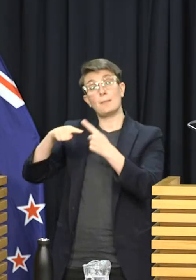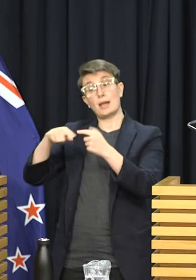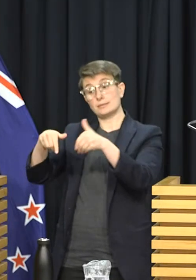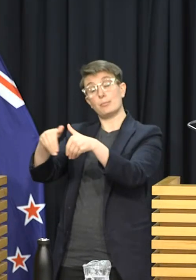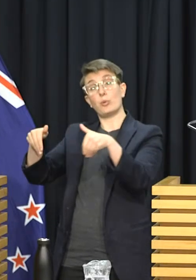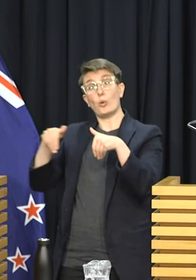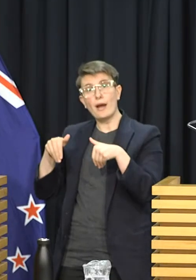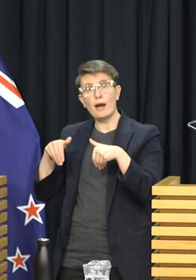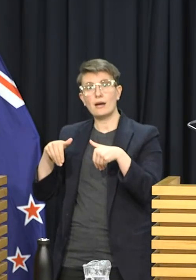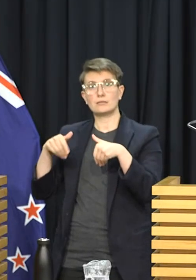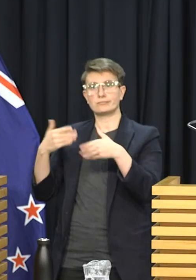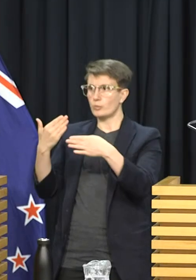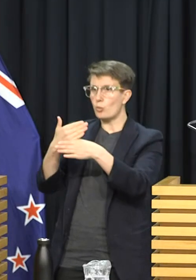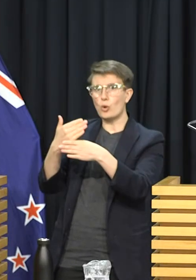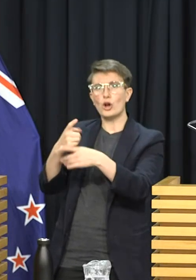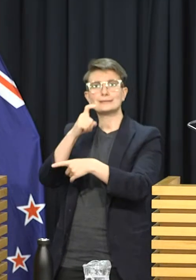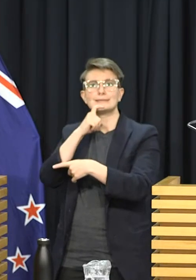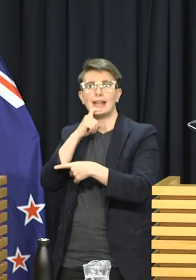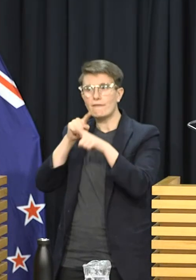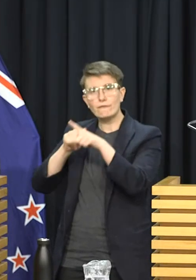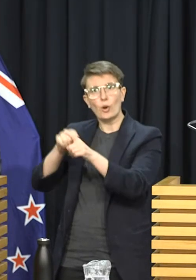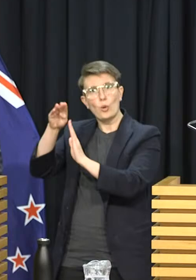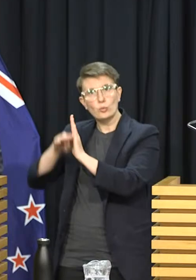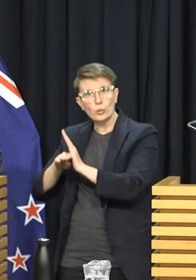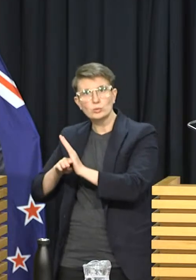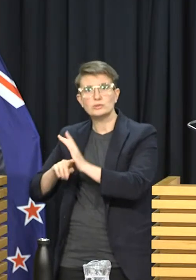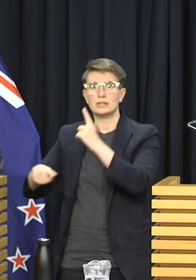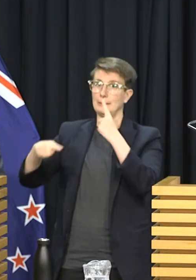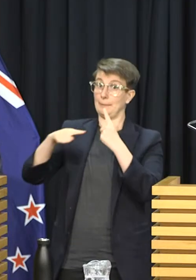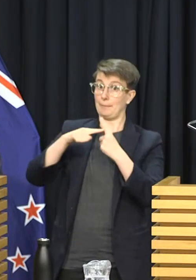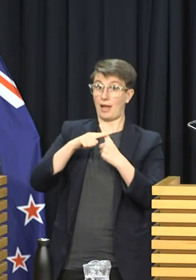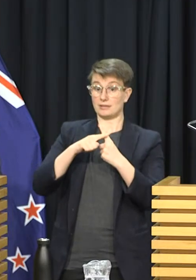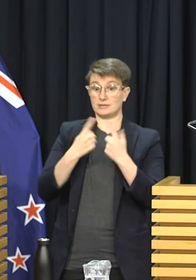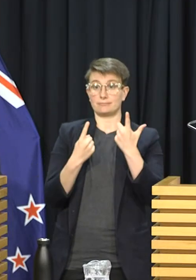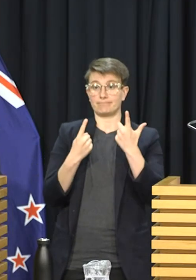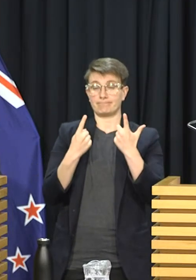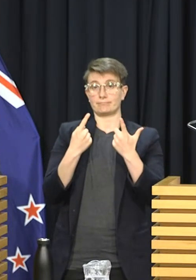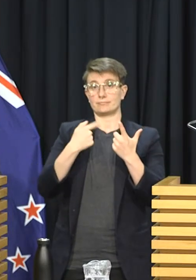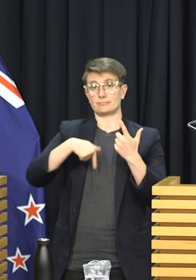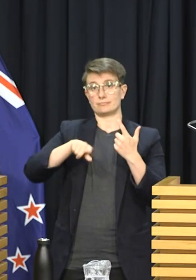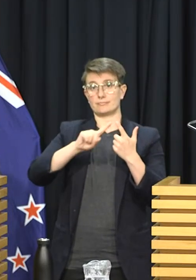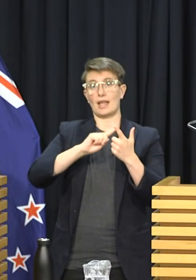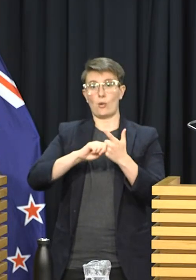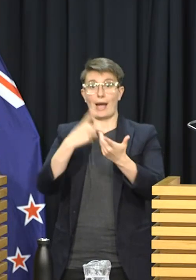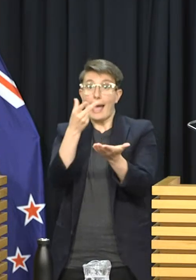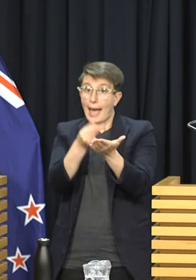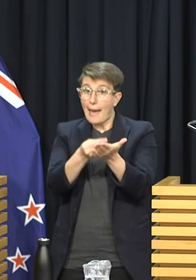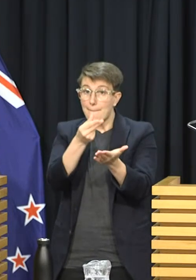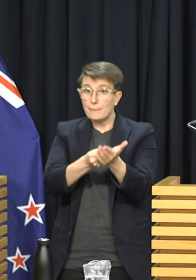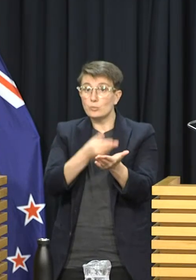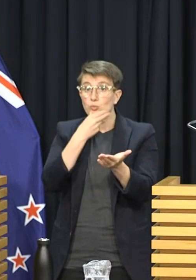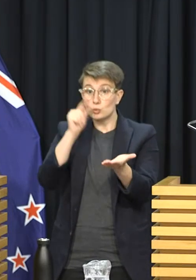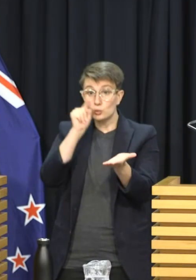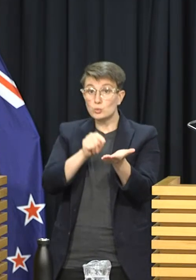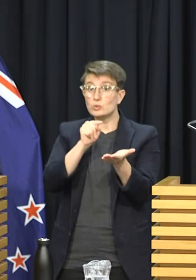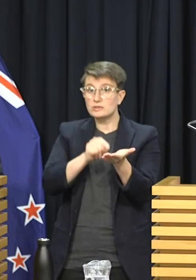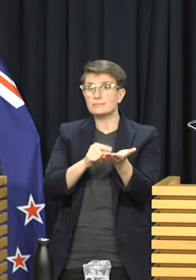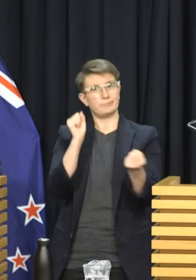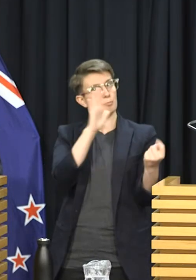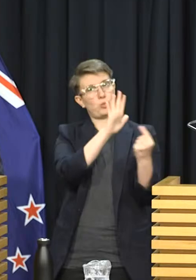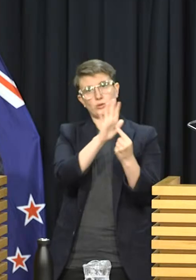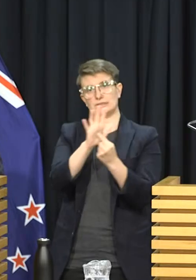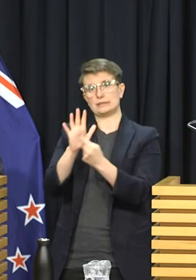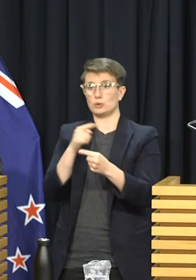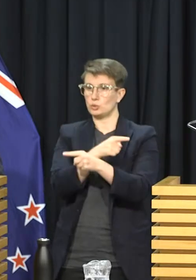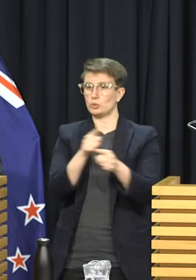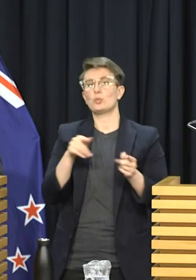to be incredibly important. And everybody, as always, has an important role to play in our COVID-19 response.